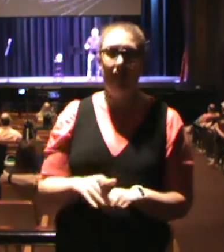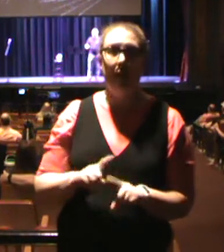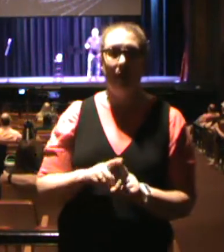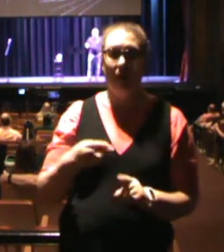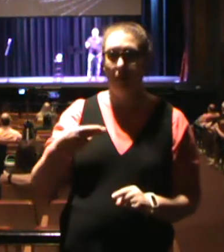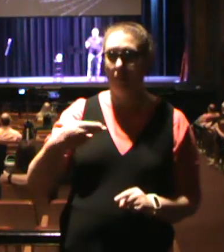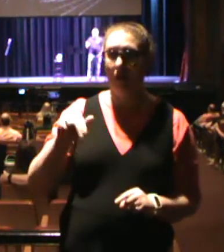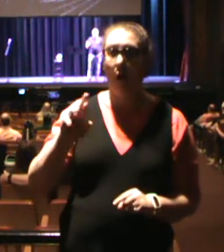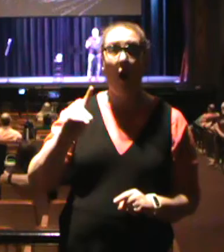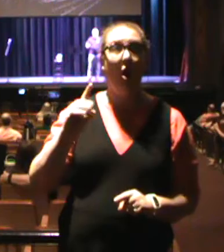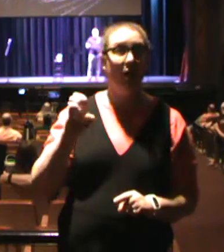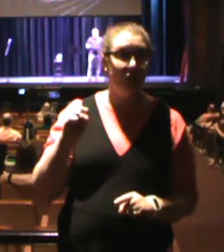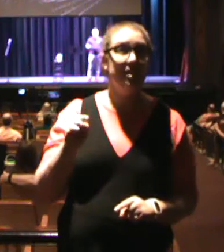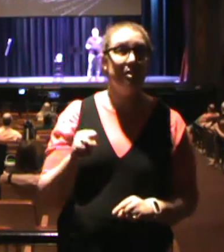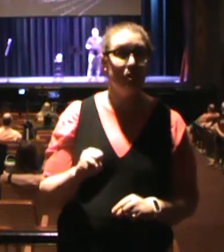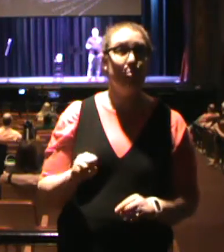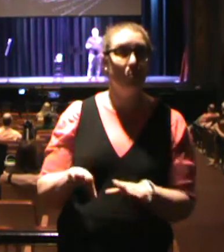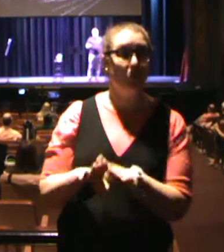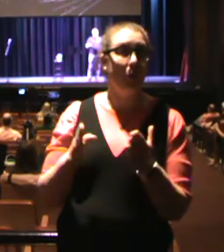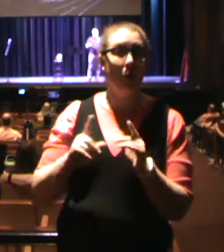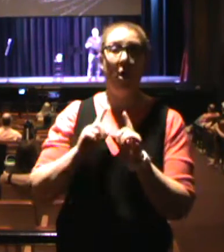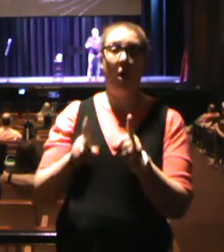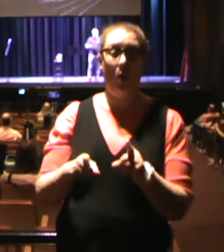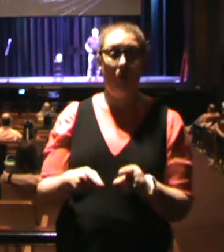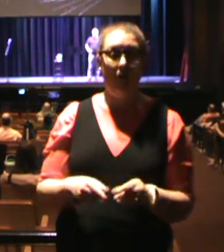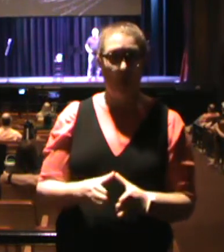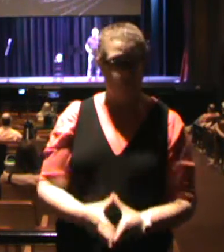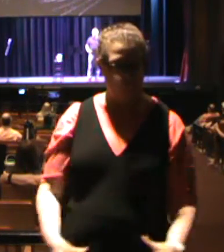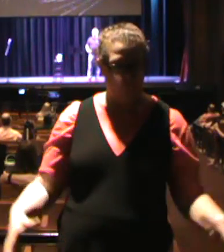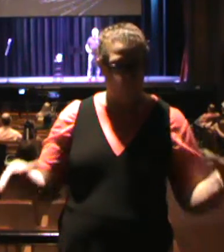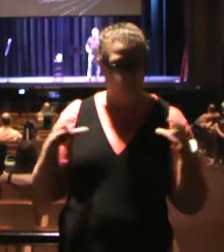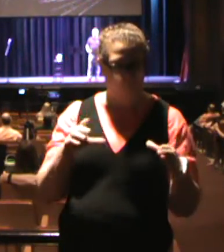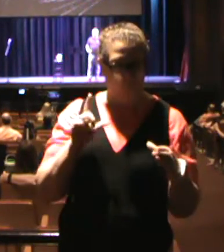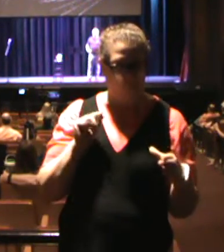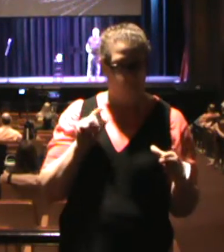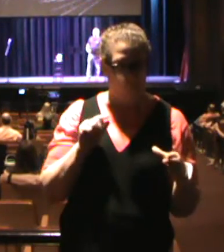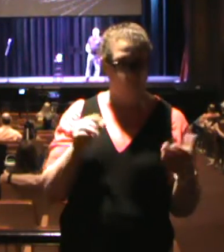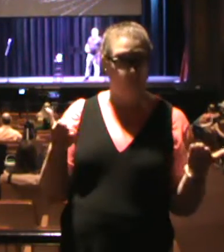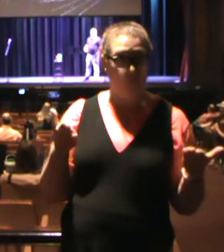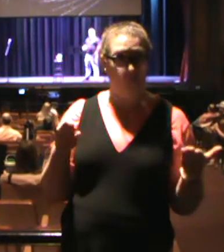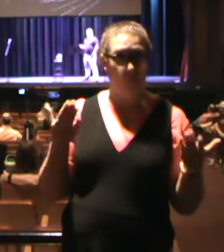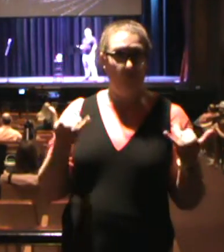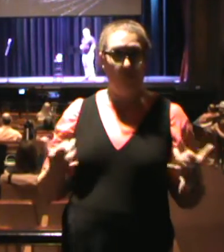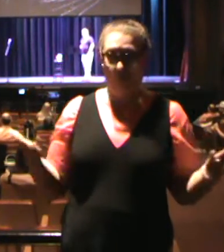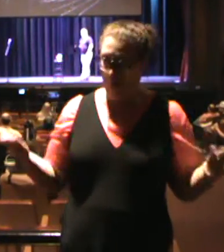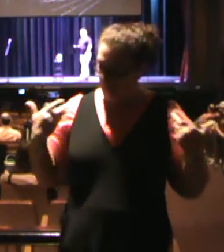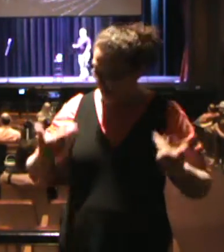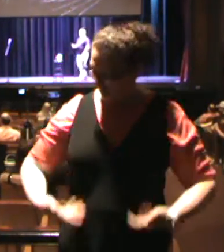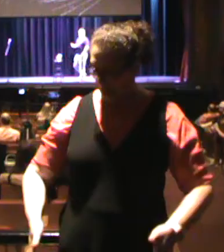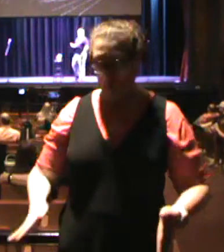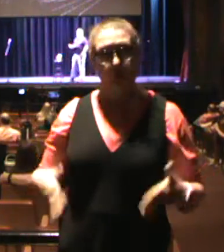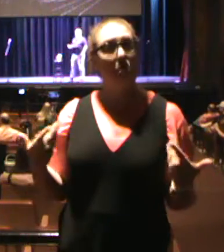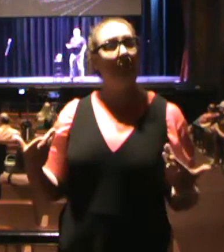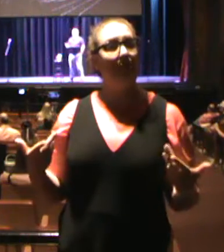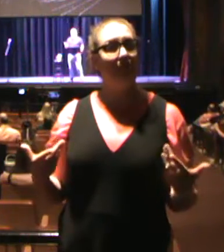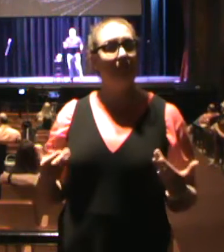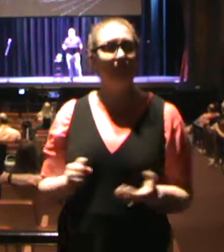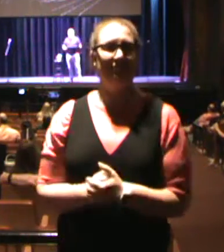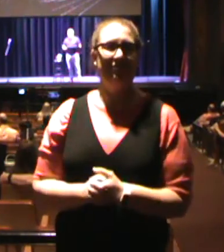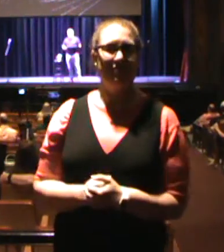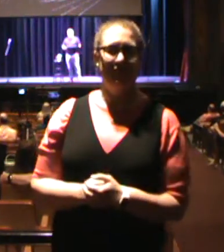open. And we've got a bucket of chicken. And here we are today, all right? And it's just a